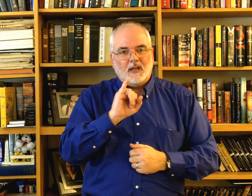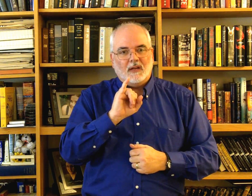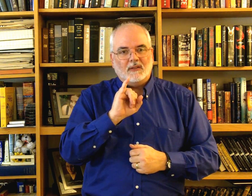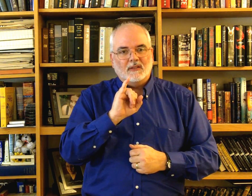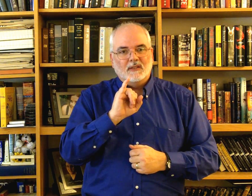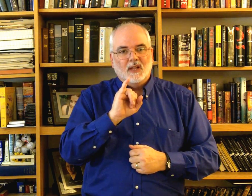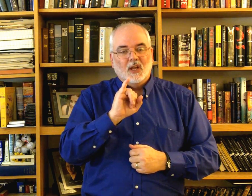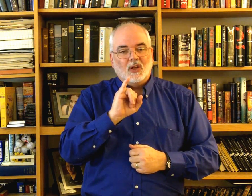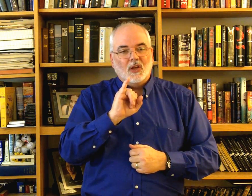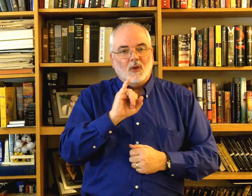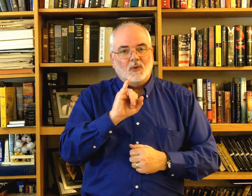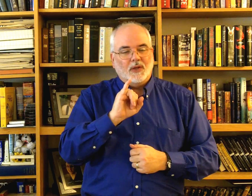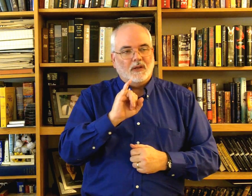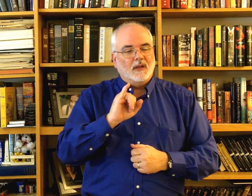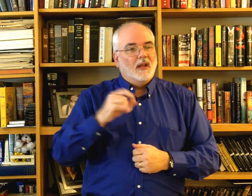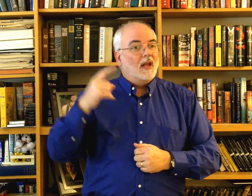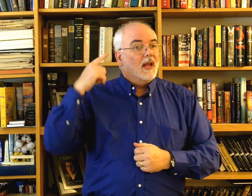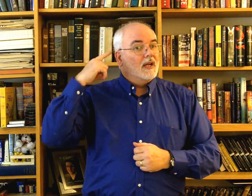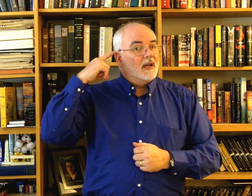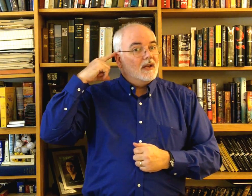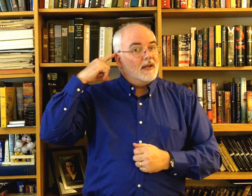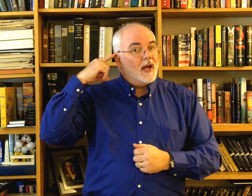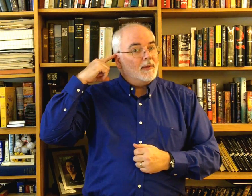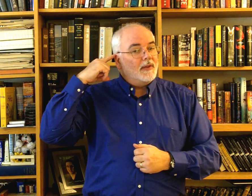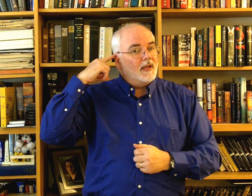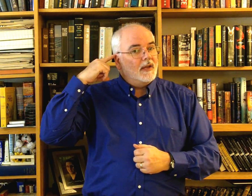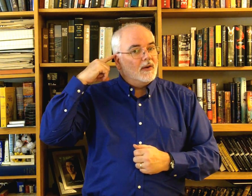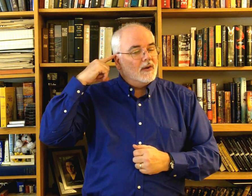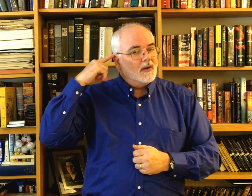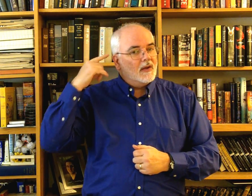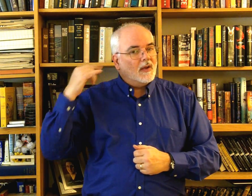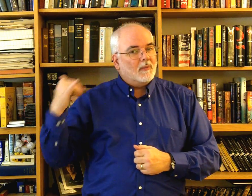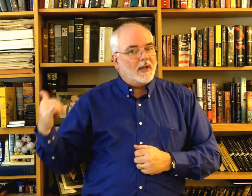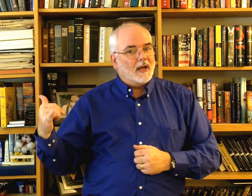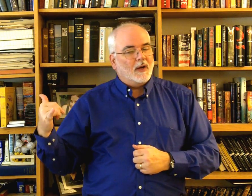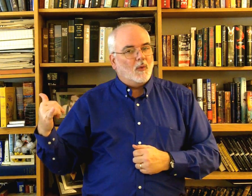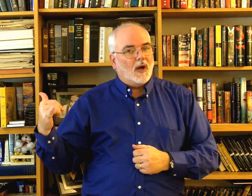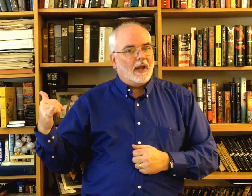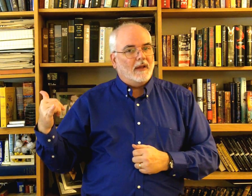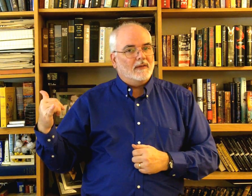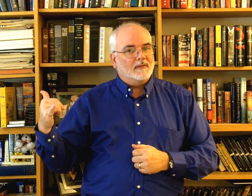out, golden. Top of the ear, come down in a Y.